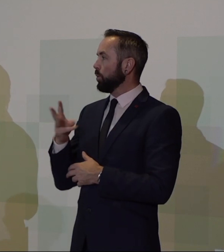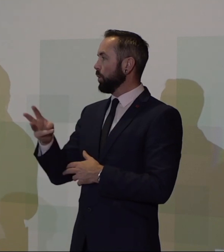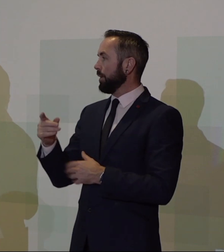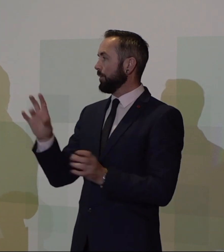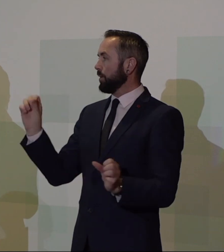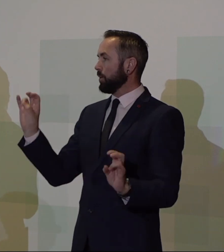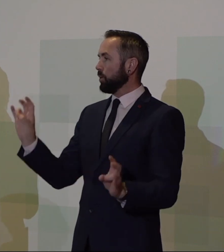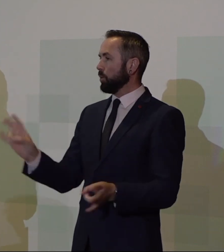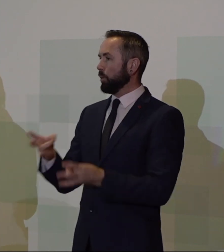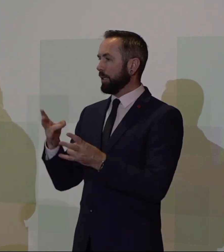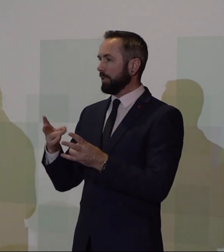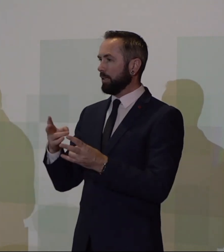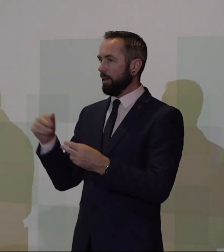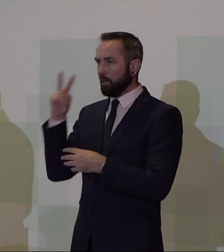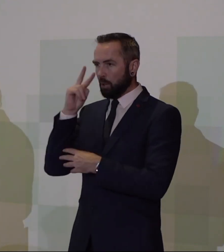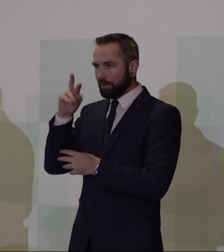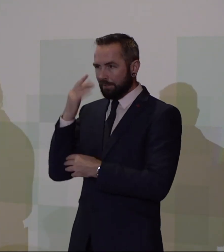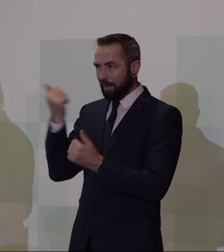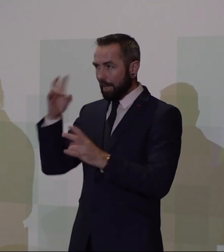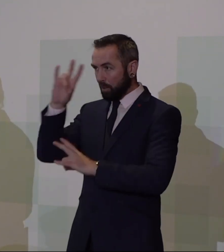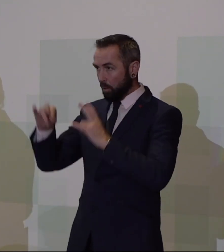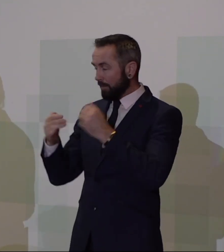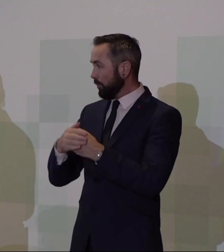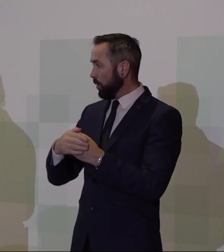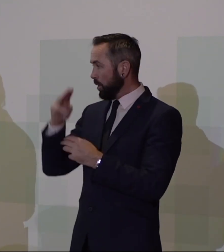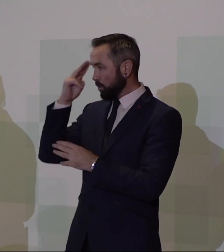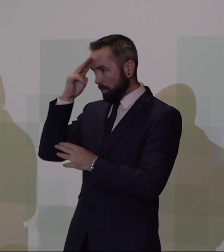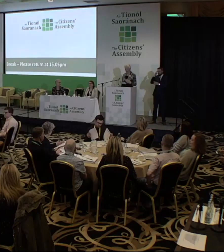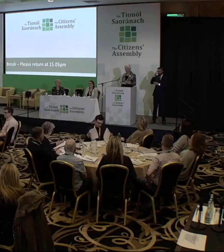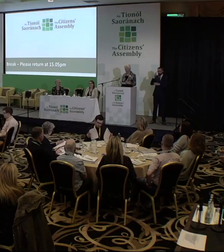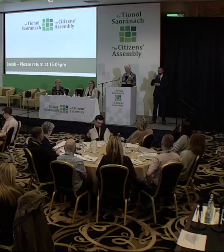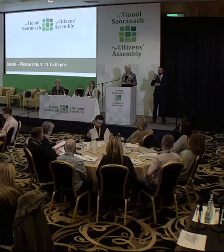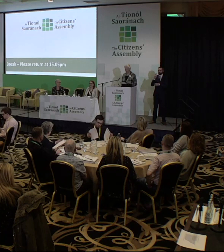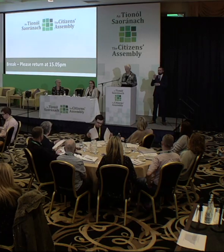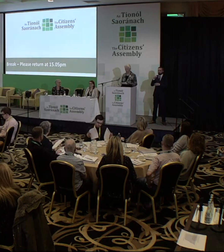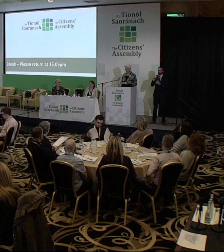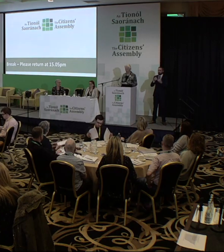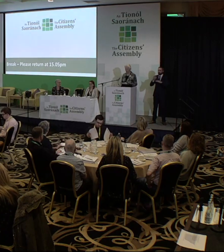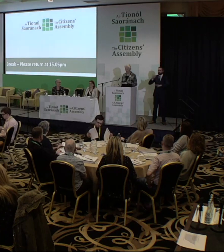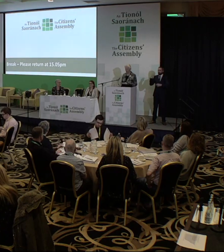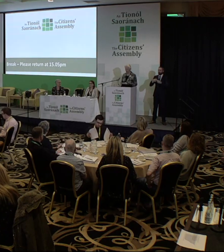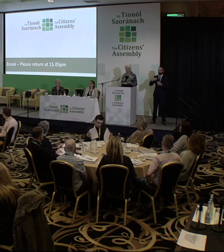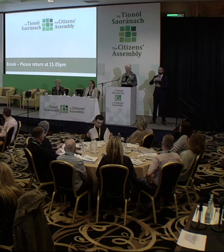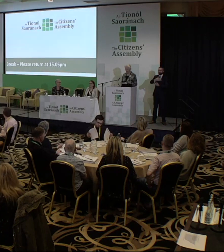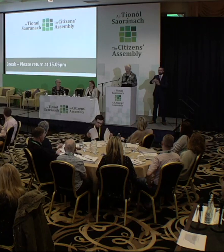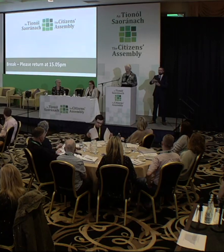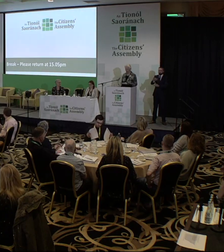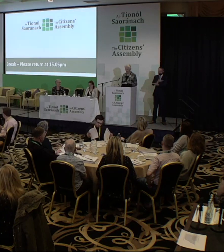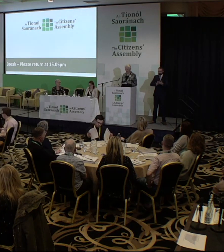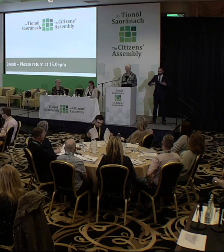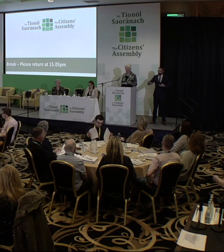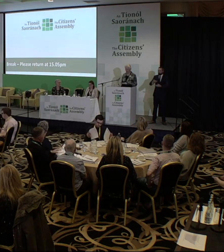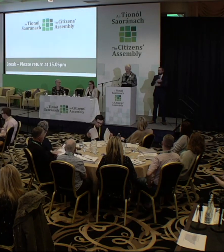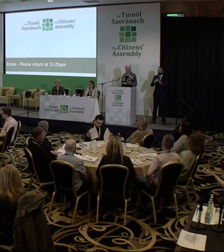very quickly take a look and see, do you have any questions for Professor Green like we did before, and then we'll go into a round table with